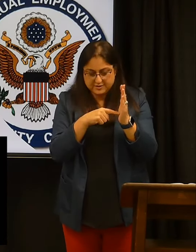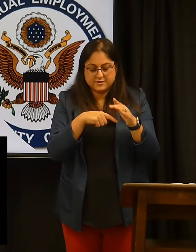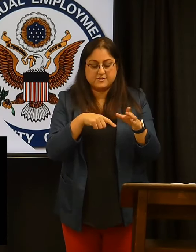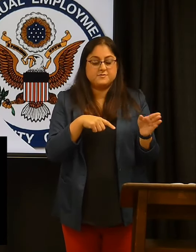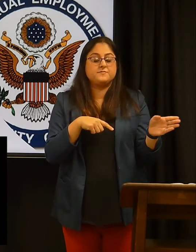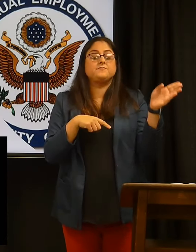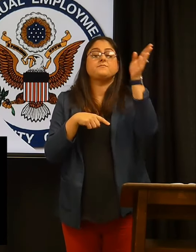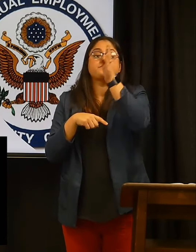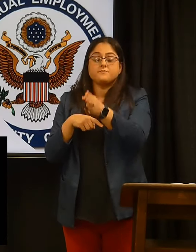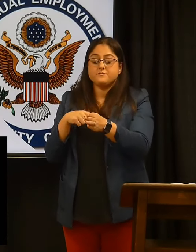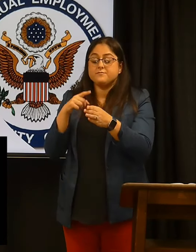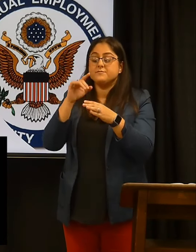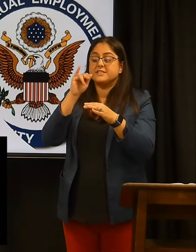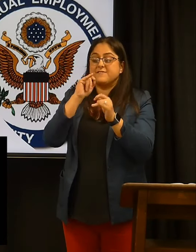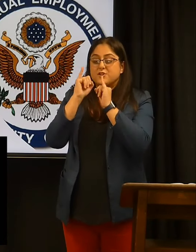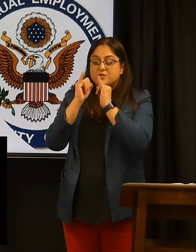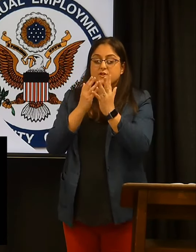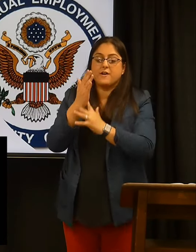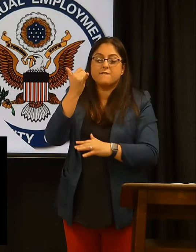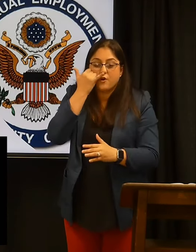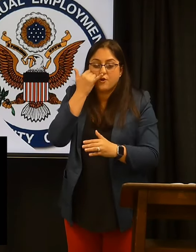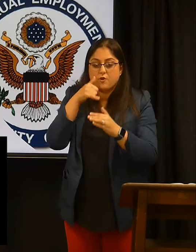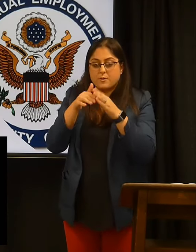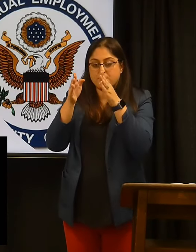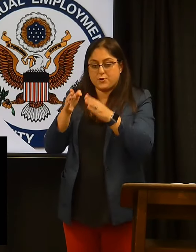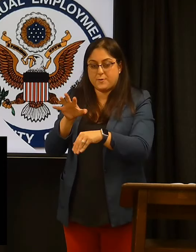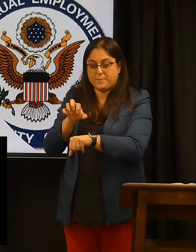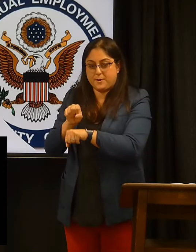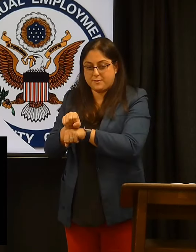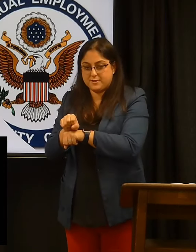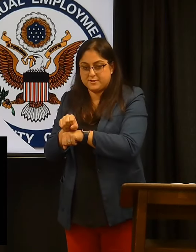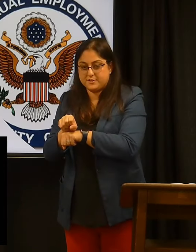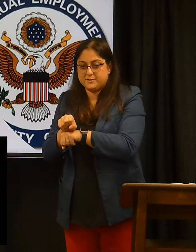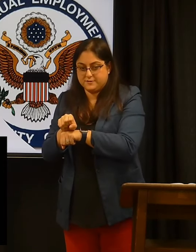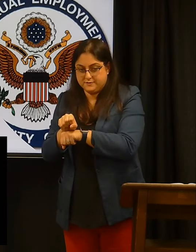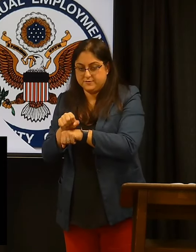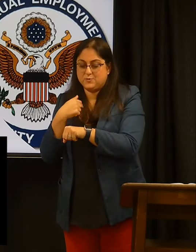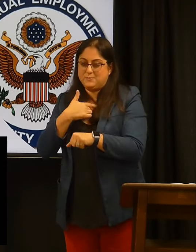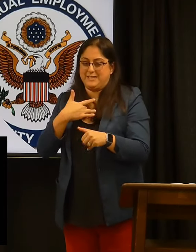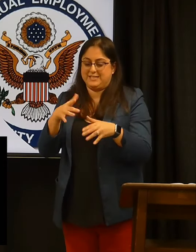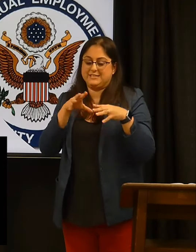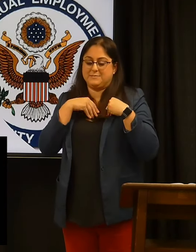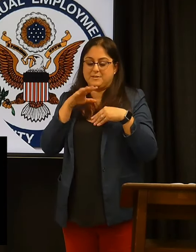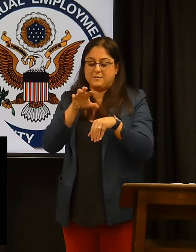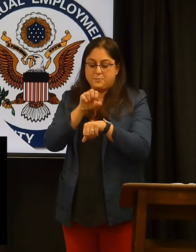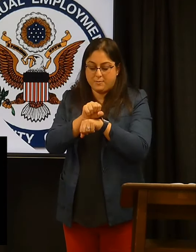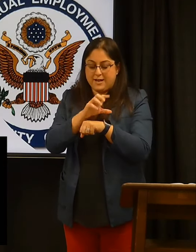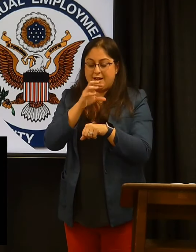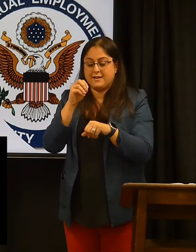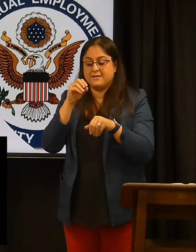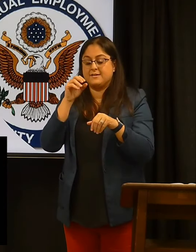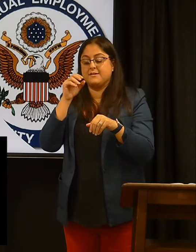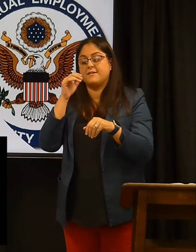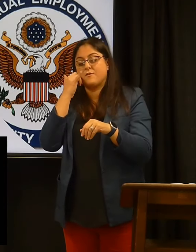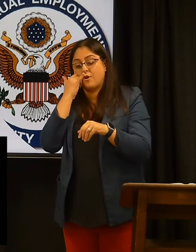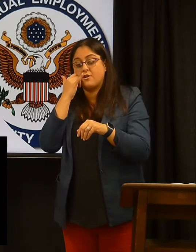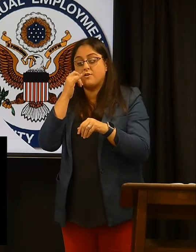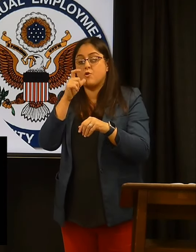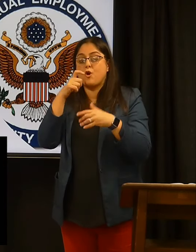what kind of reasonable accommodation you had, and then we can do the interview either in person or